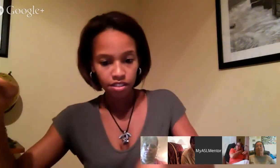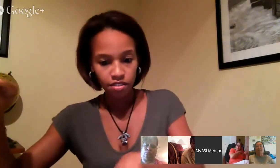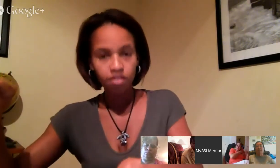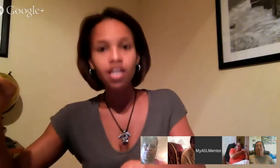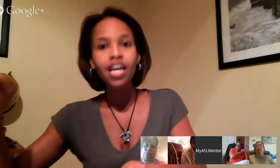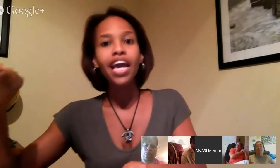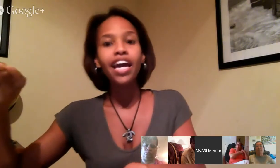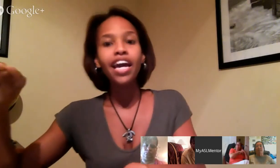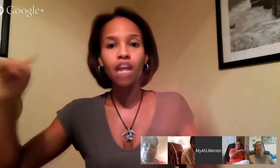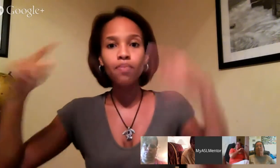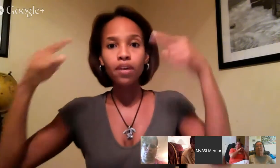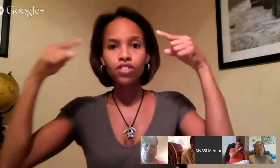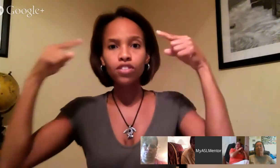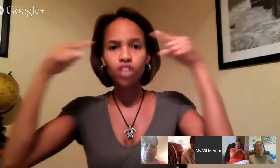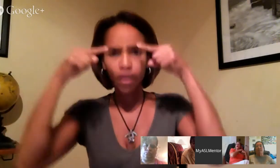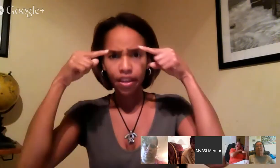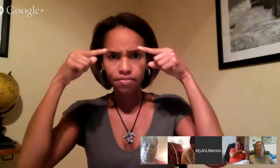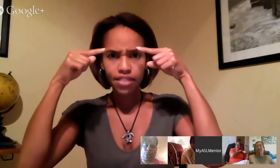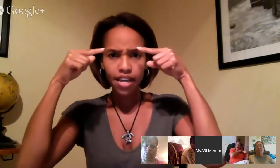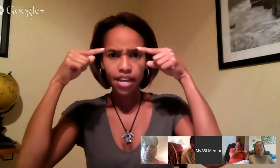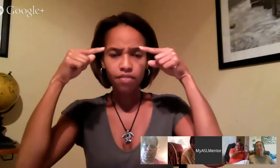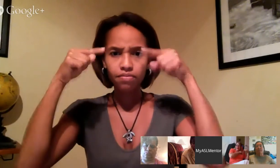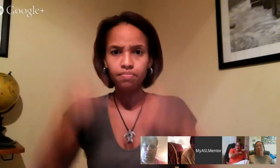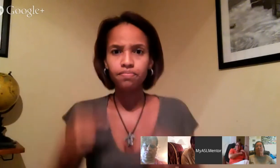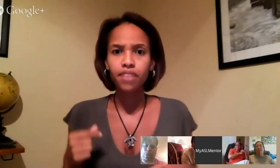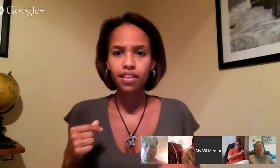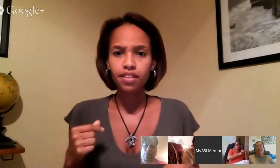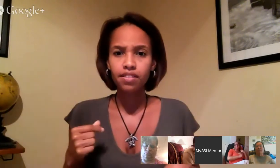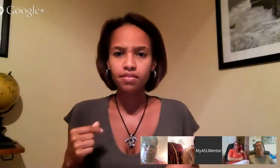utterance, and our eyebrows go in, down.